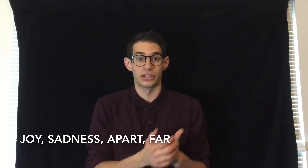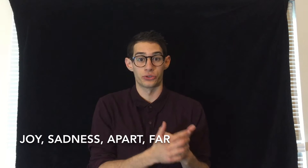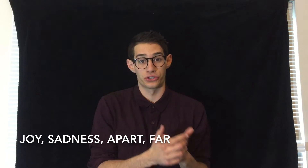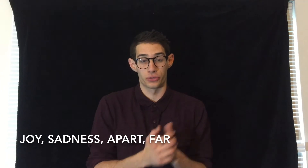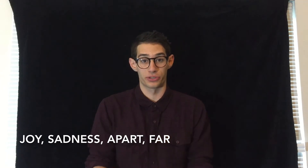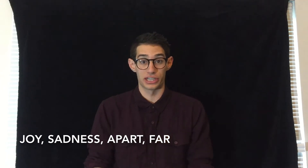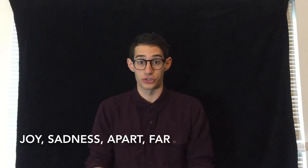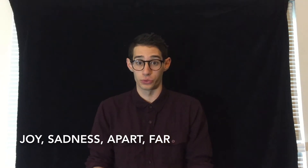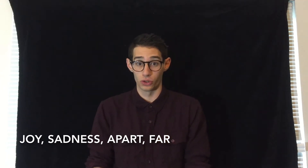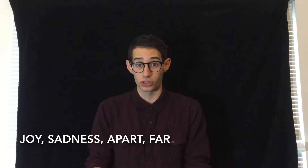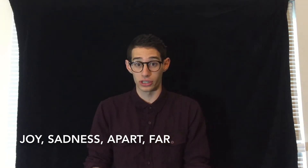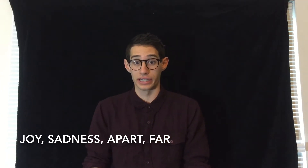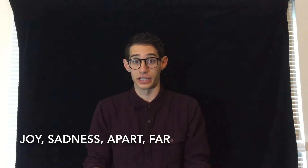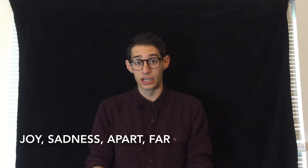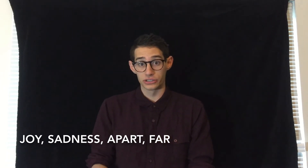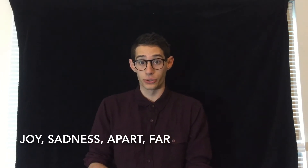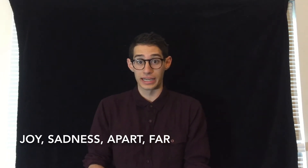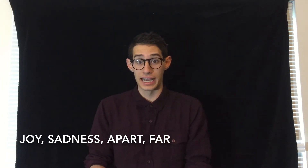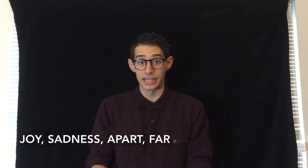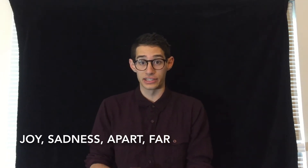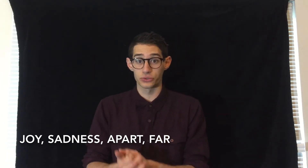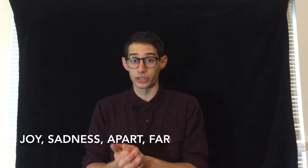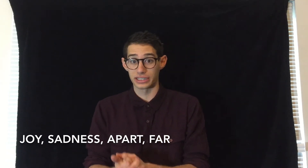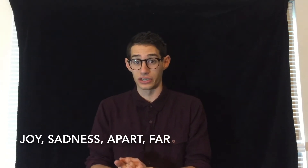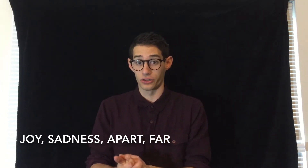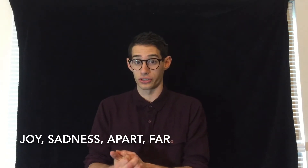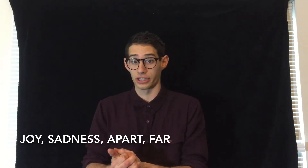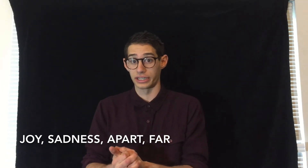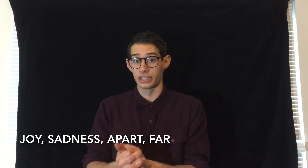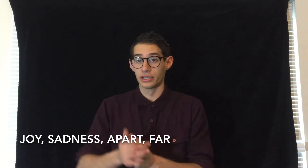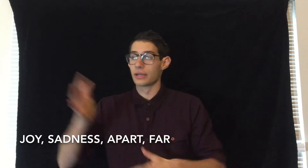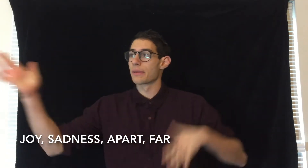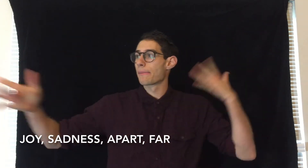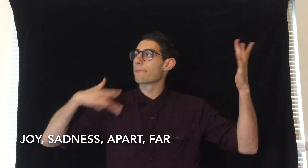language interpretation would look like. So again, this is what it's going to look like.